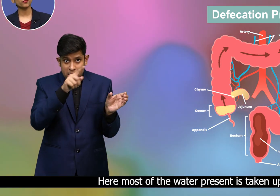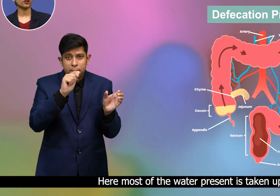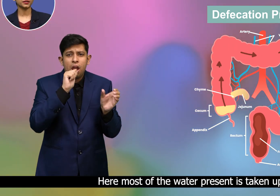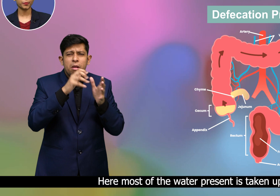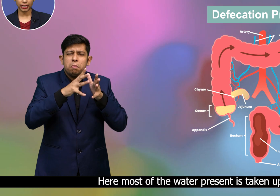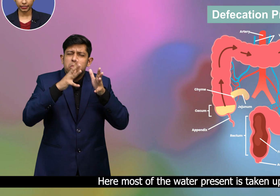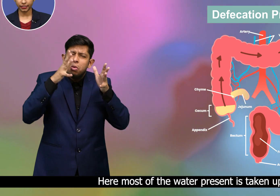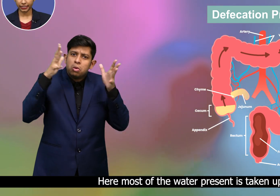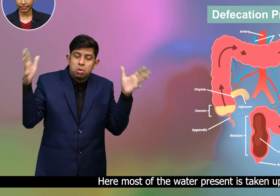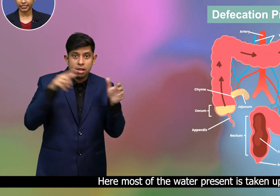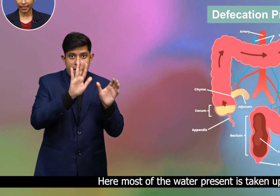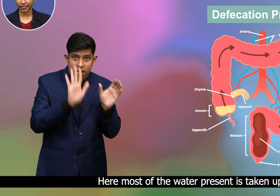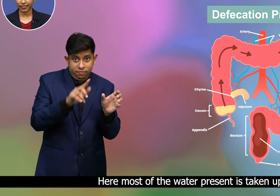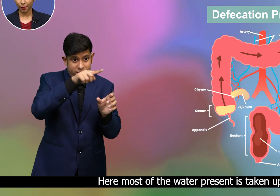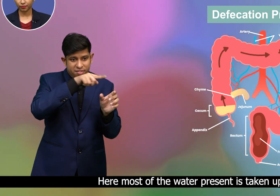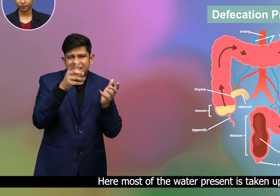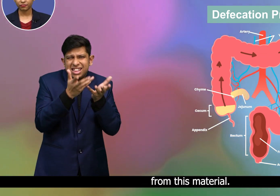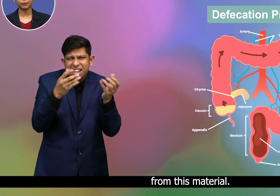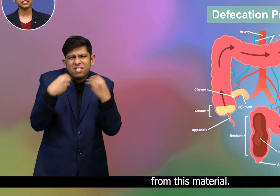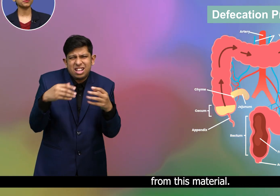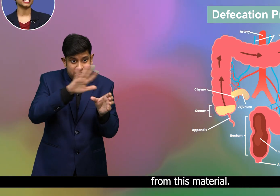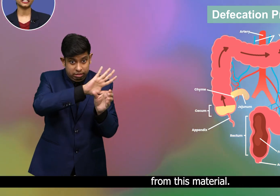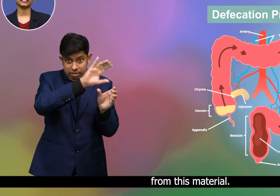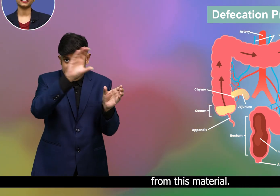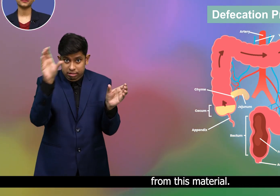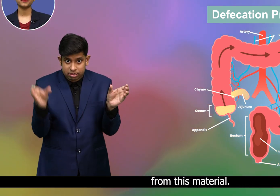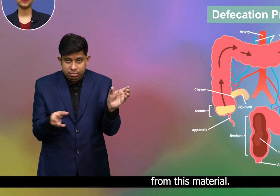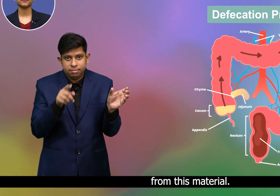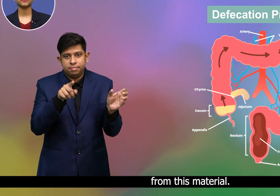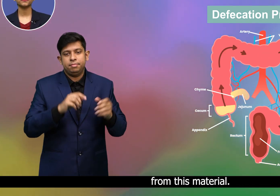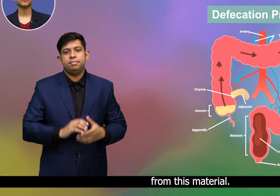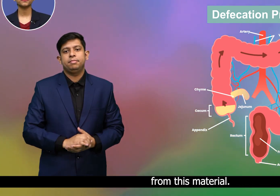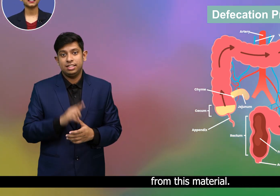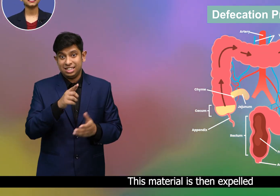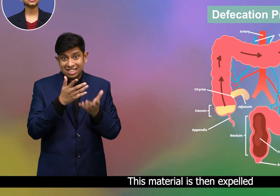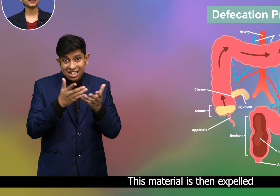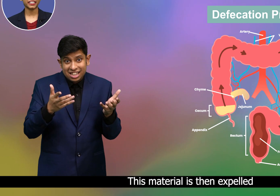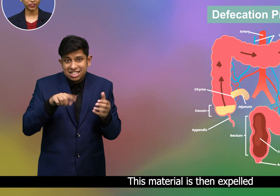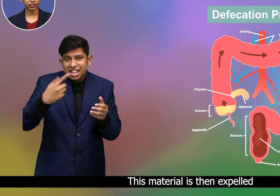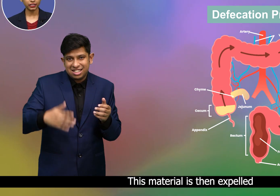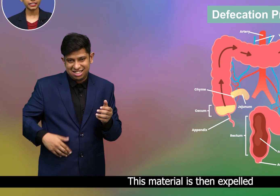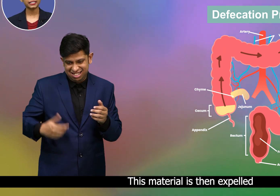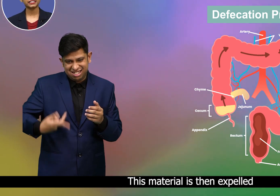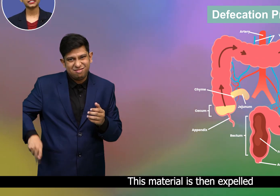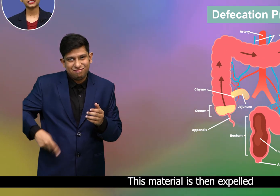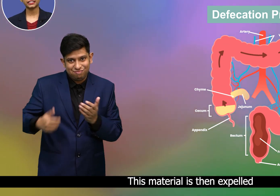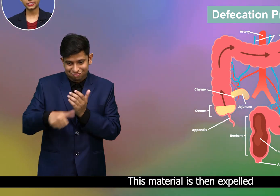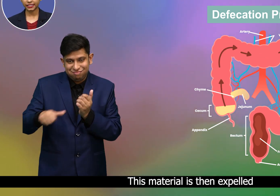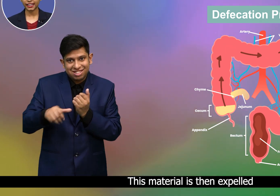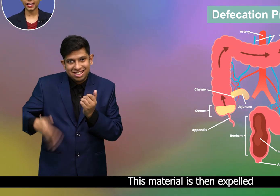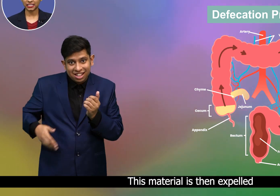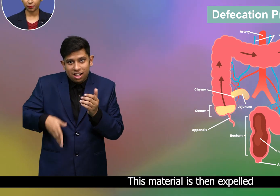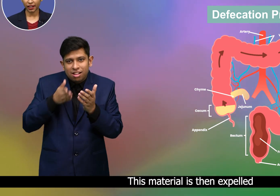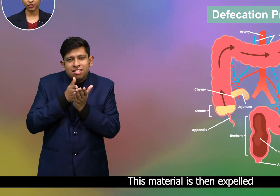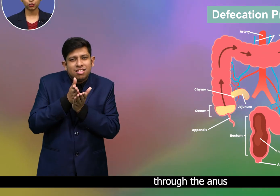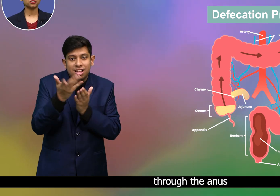most of the water present is taken up from this material. This material is